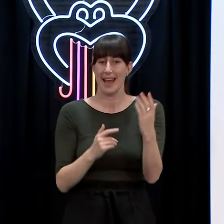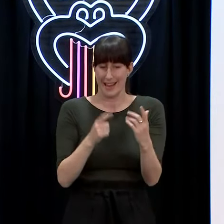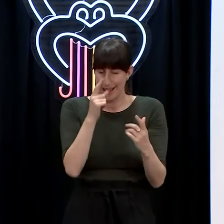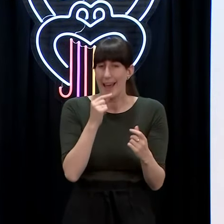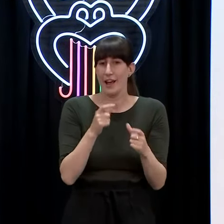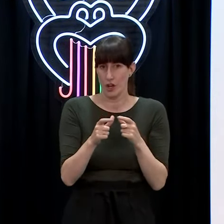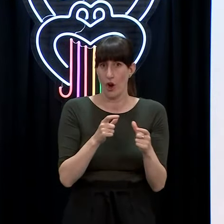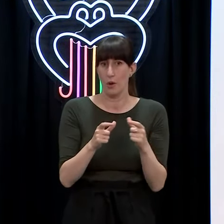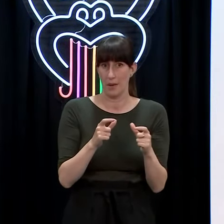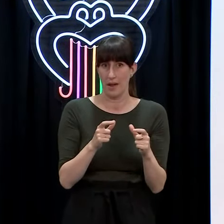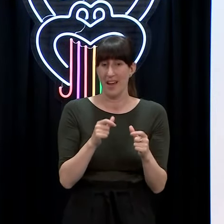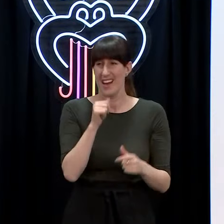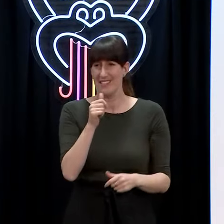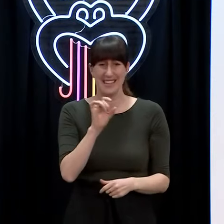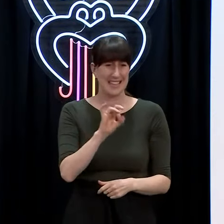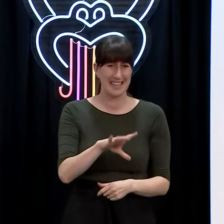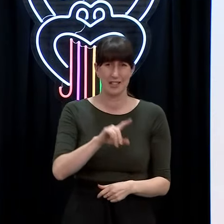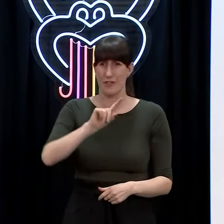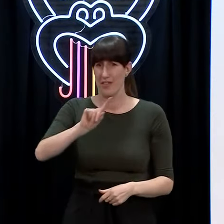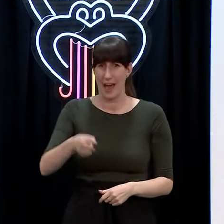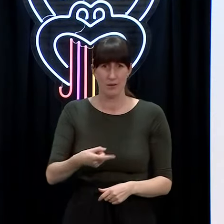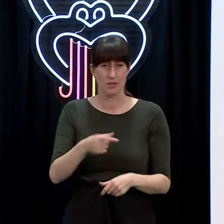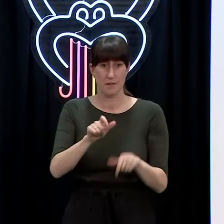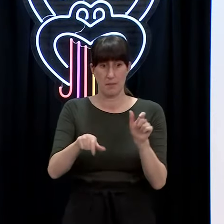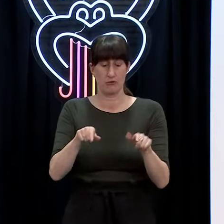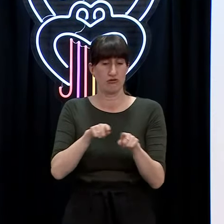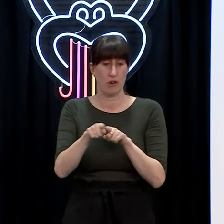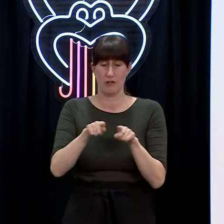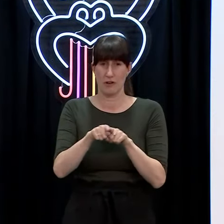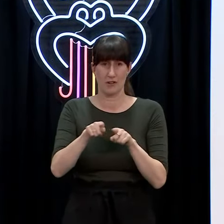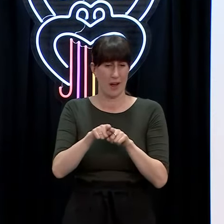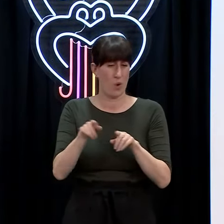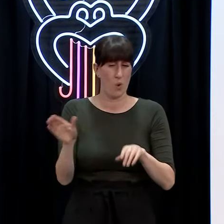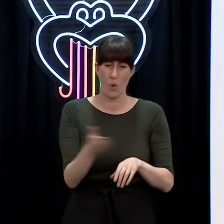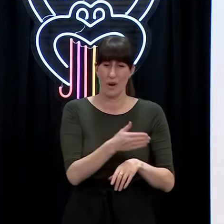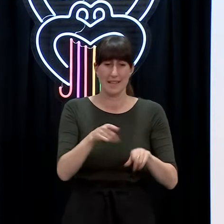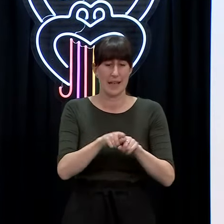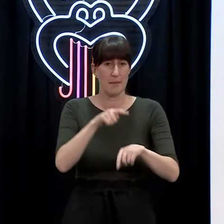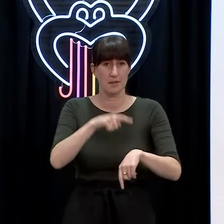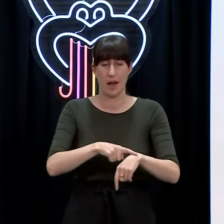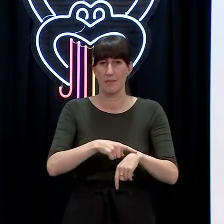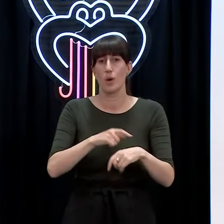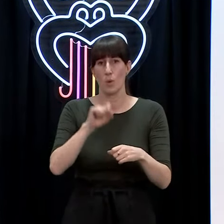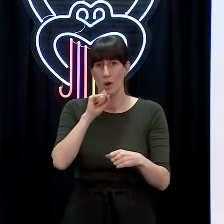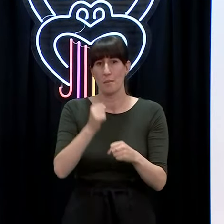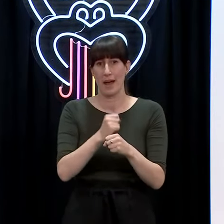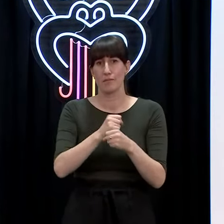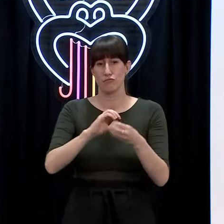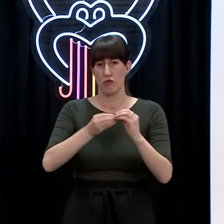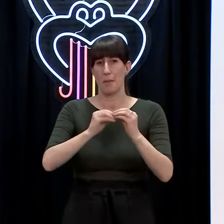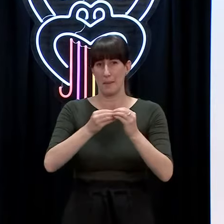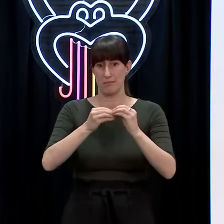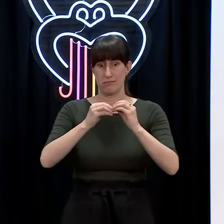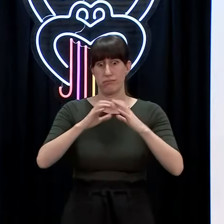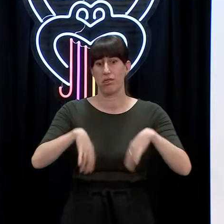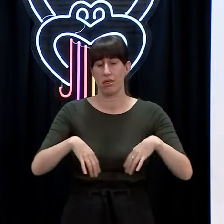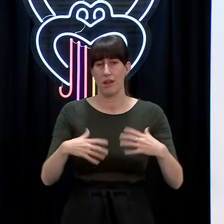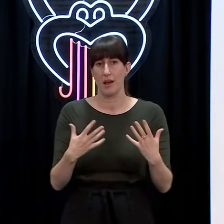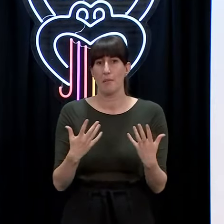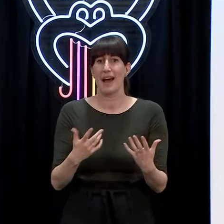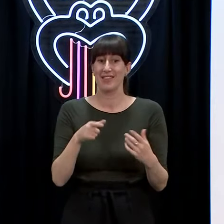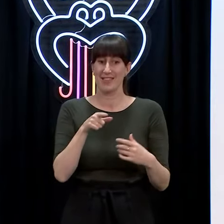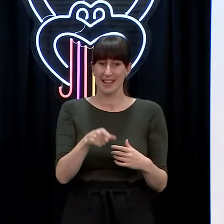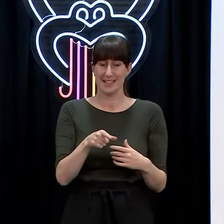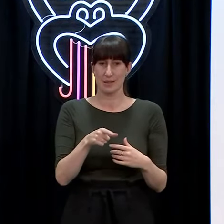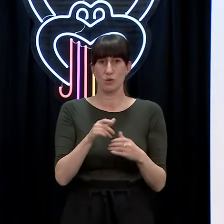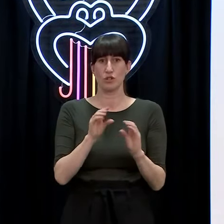tens of thousands of people trying to access rooms all at the same time, that's going to create problems, and so this will avoid that problem.